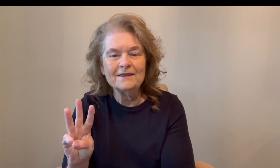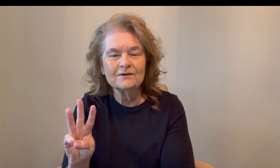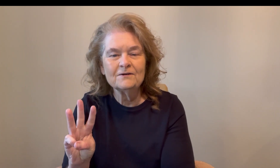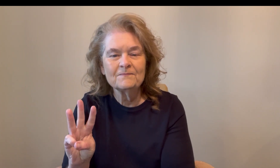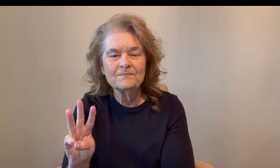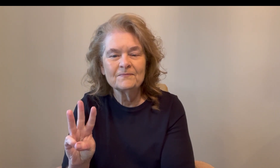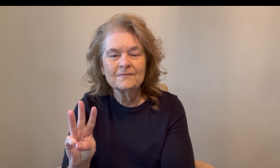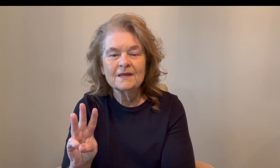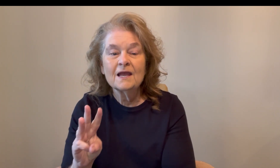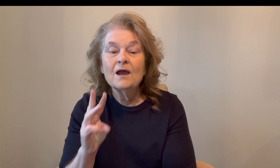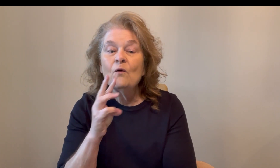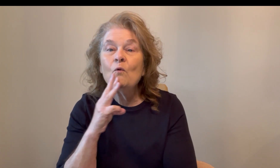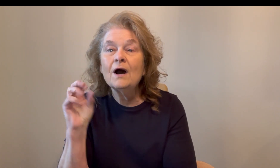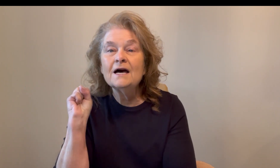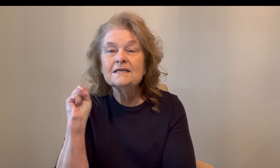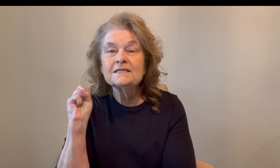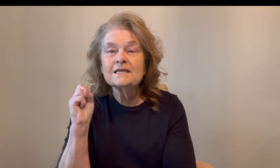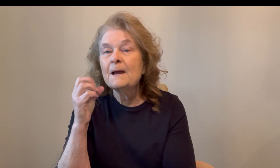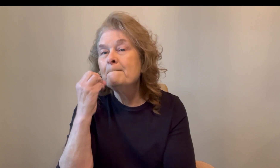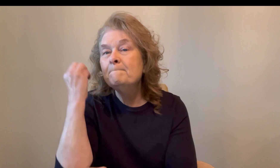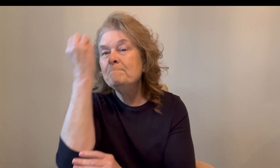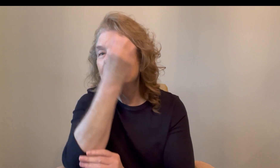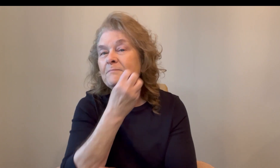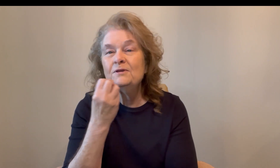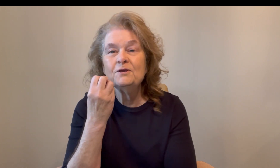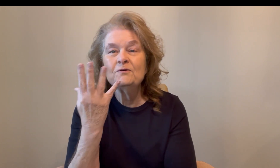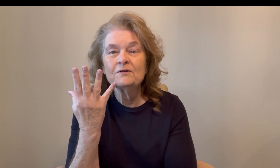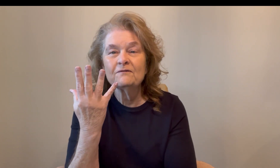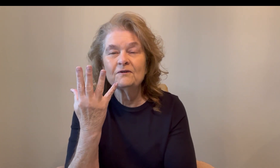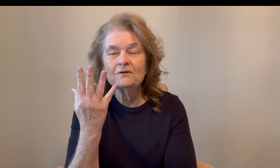Weather was beautiful.